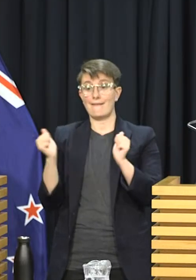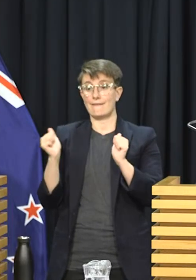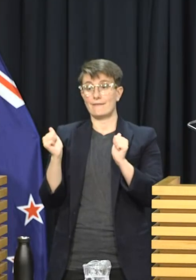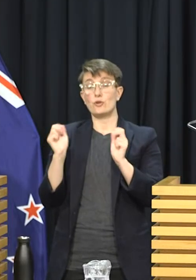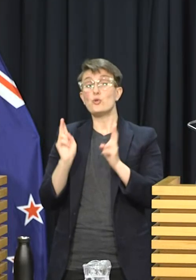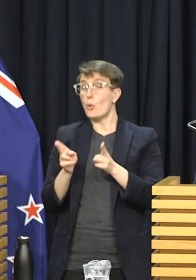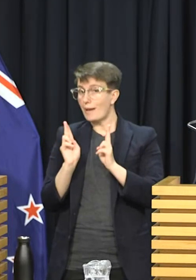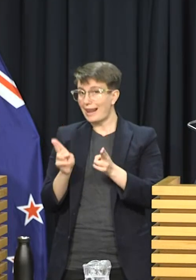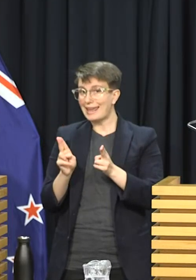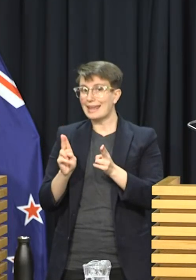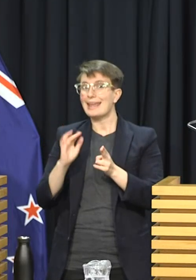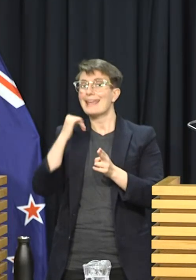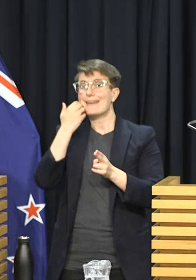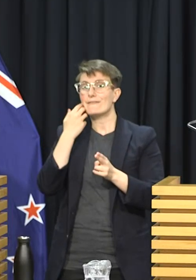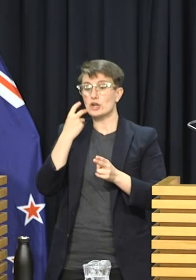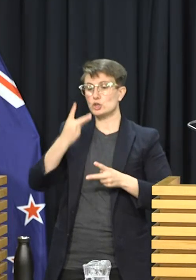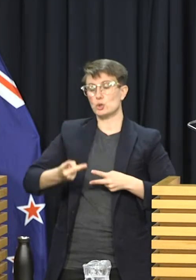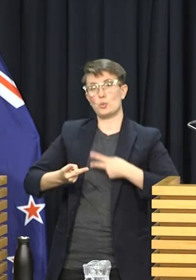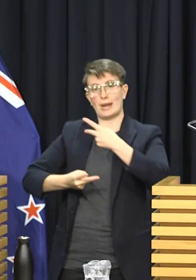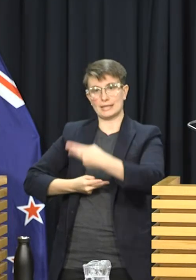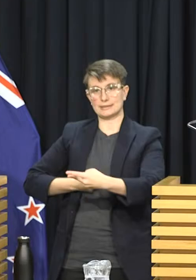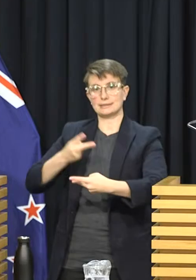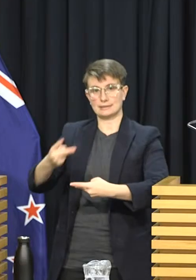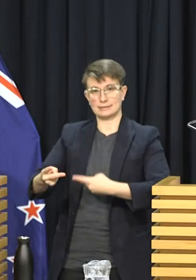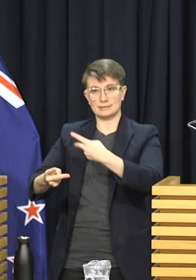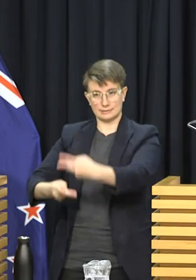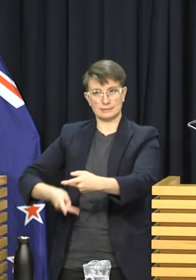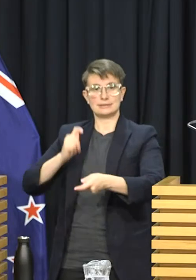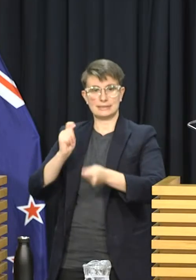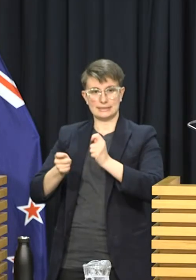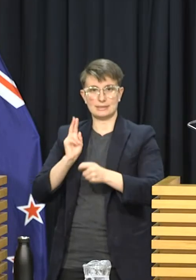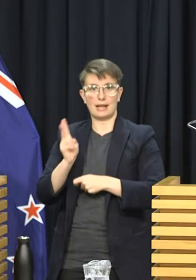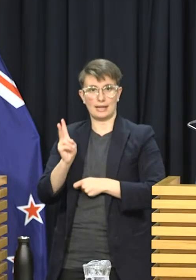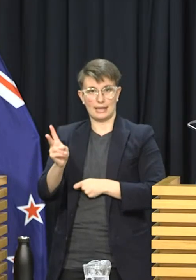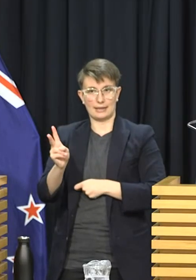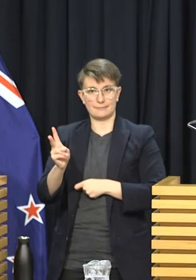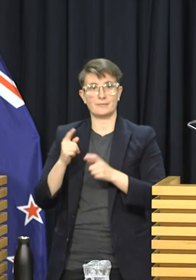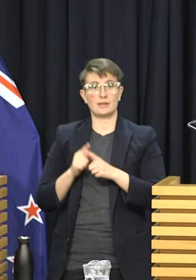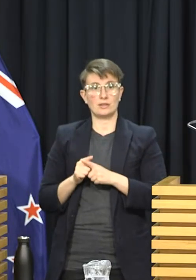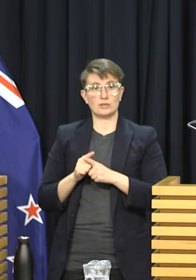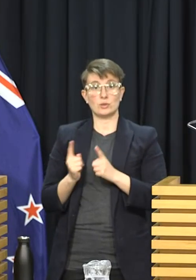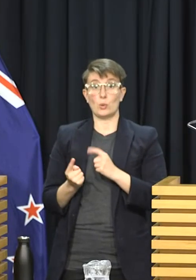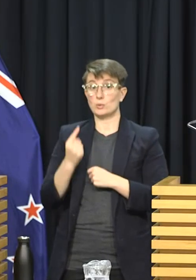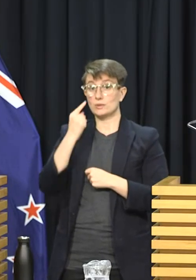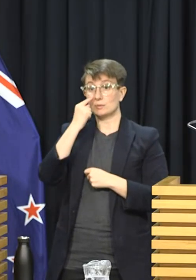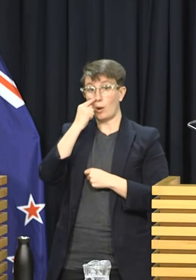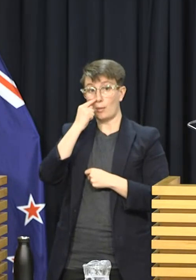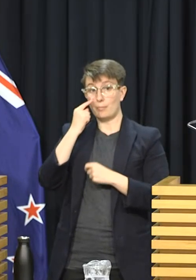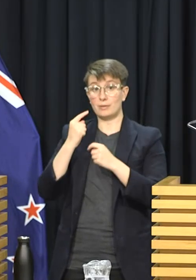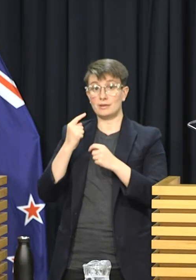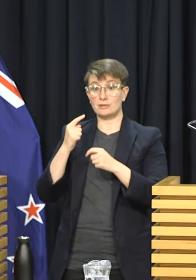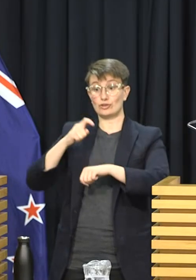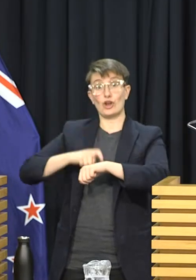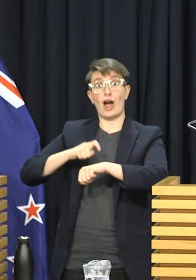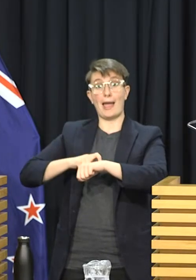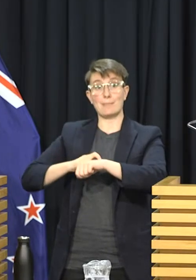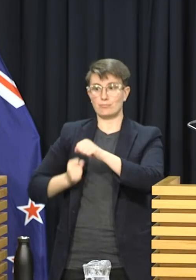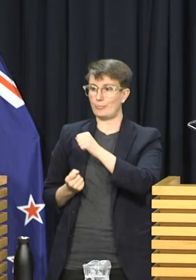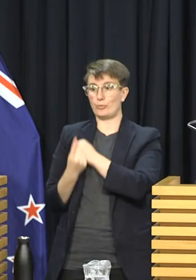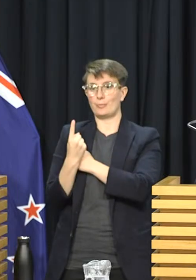swab, the fortnight came up last Thursday. There was a good reason why the person wasn't swabbed then, personal reason,